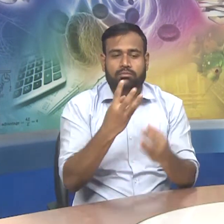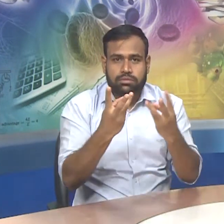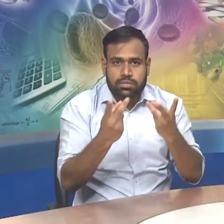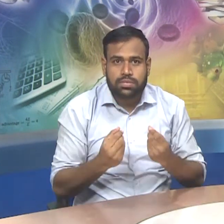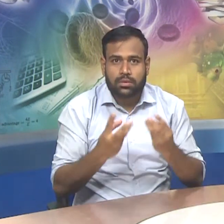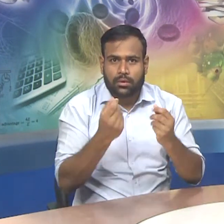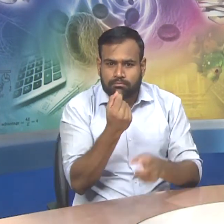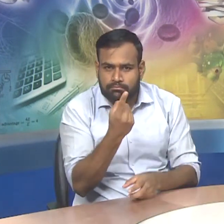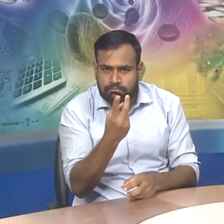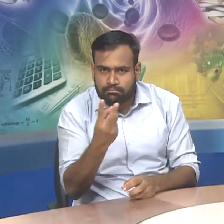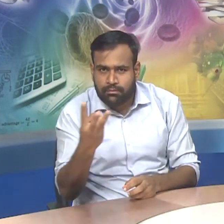Count.